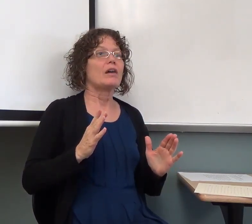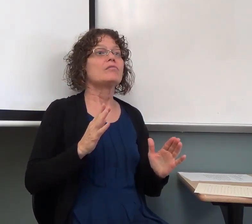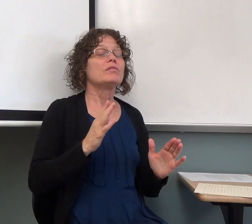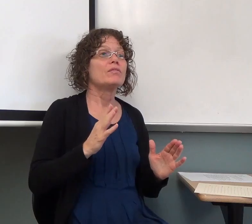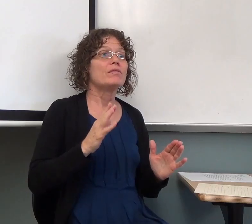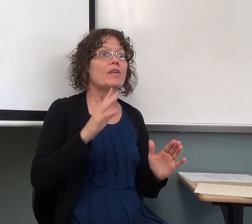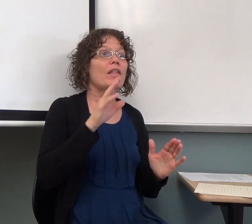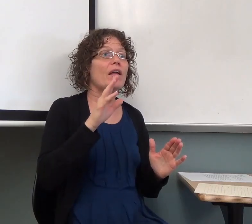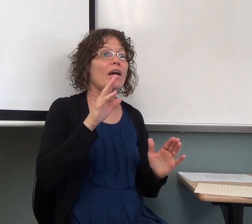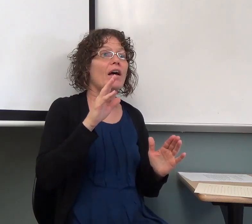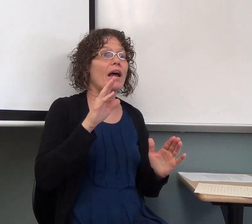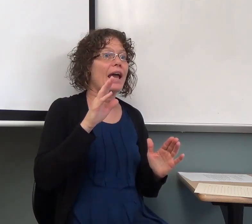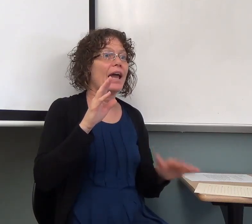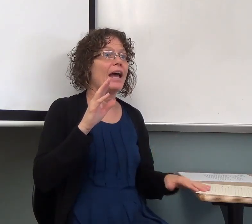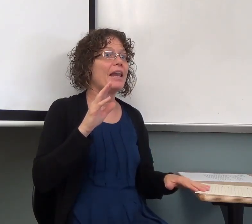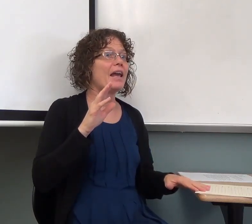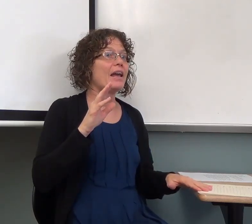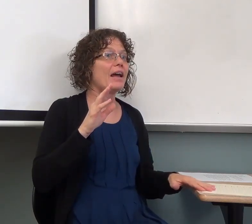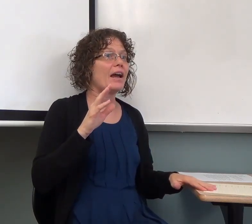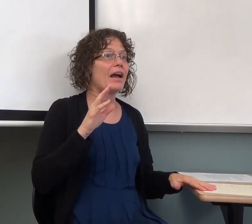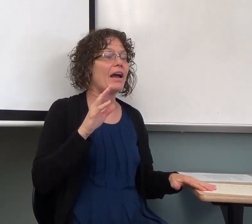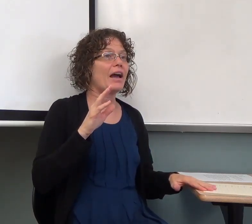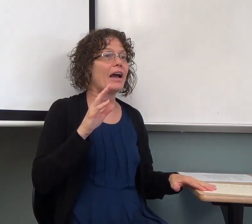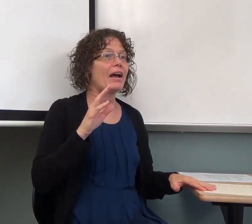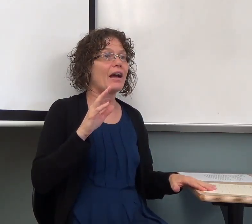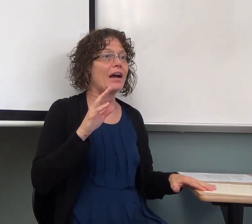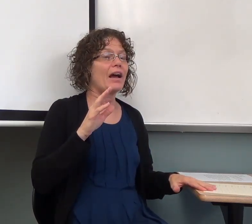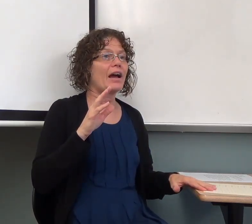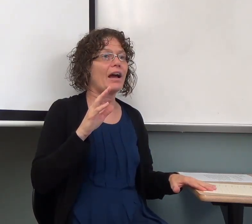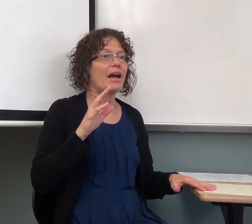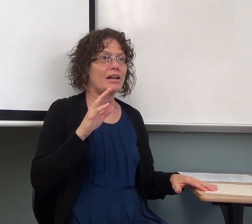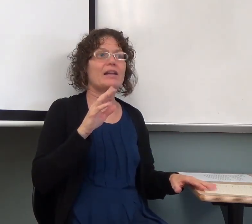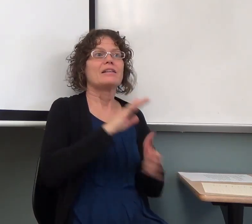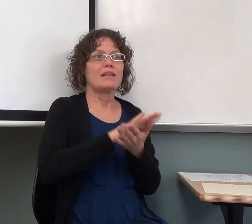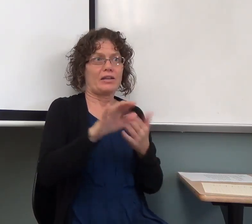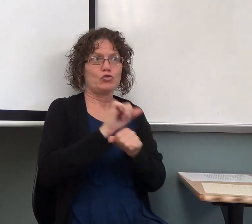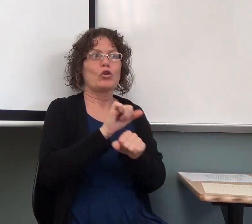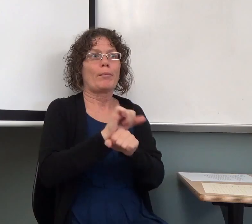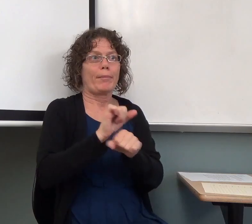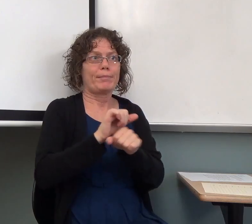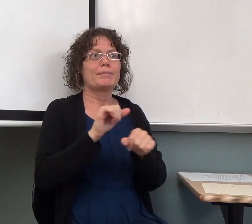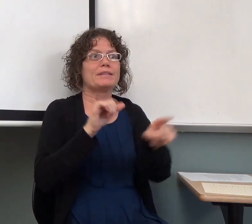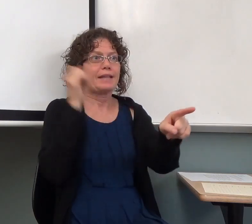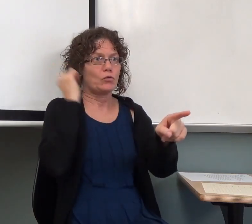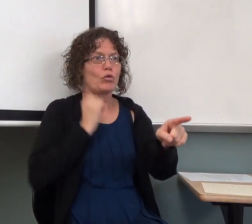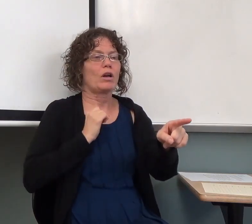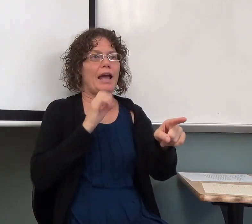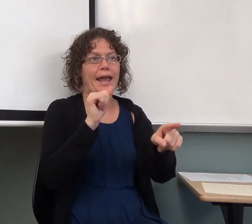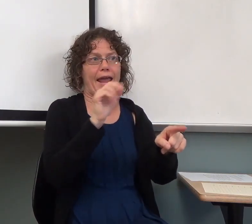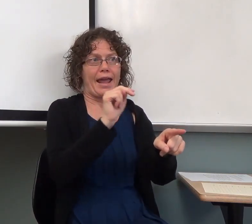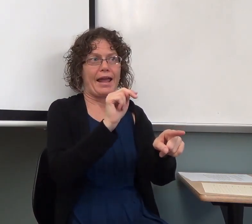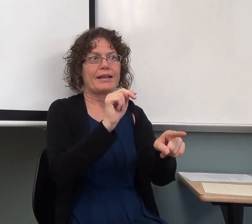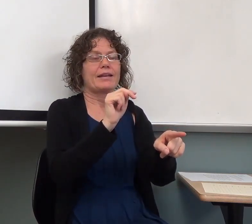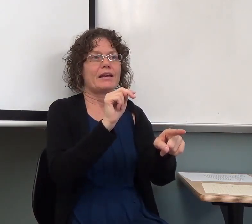The actors or? And Actors. Nice job, Sandra, because the word starts with